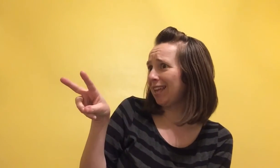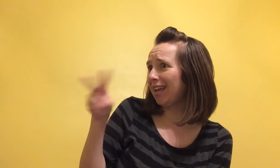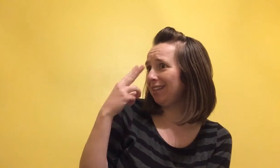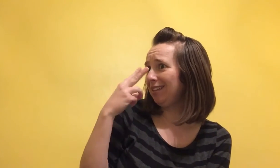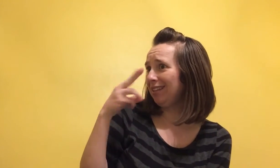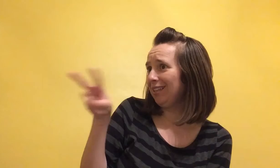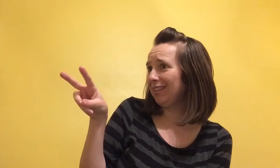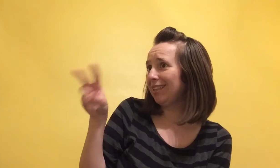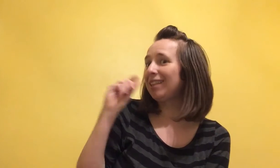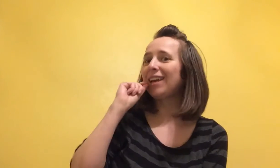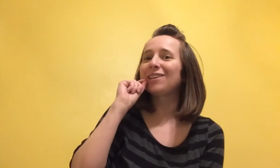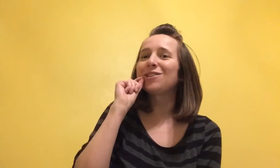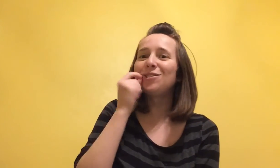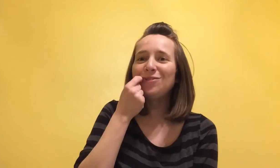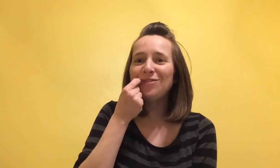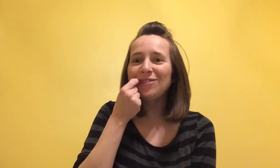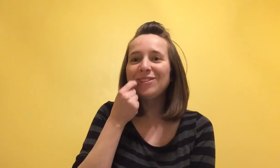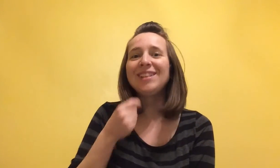that cool